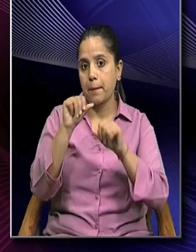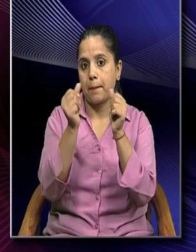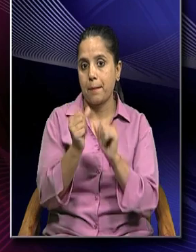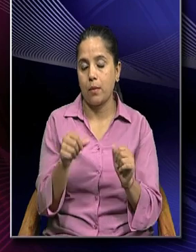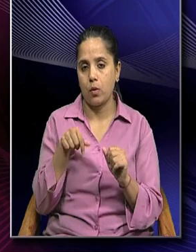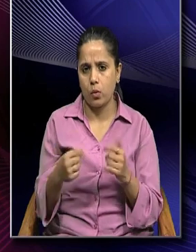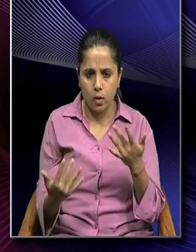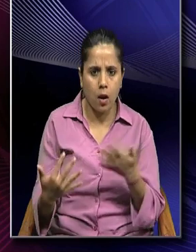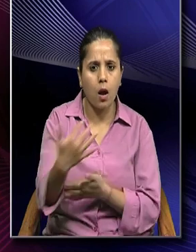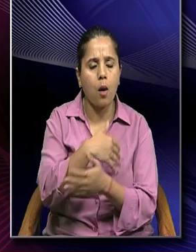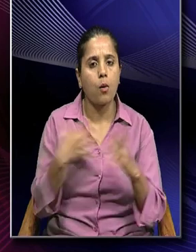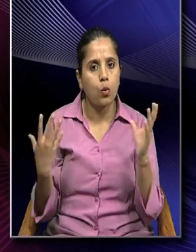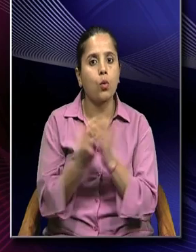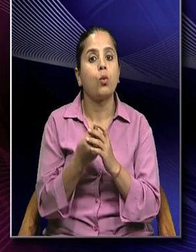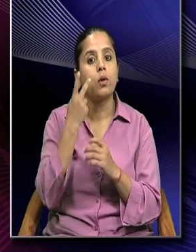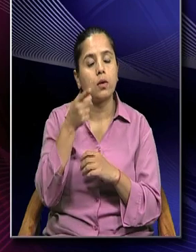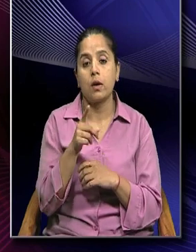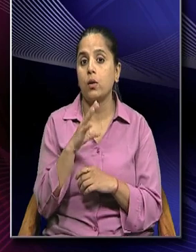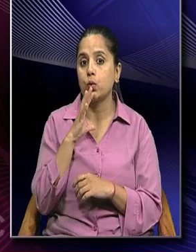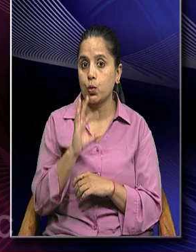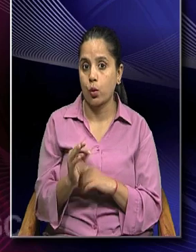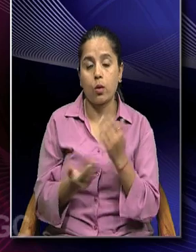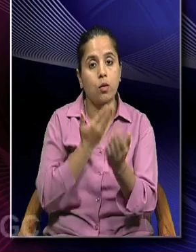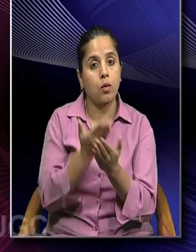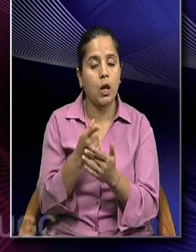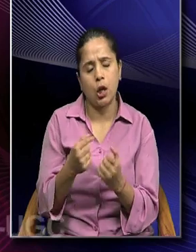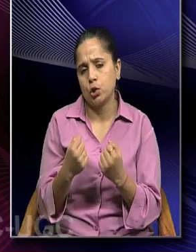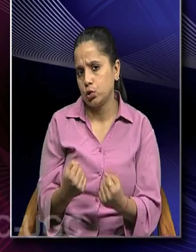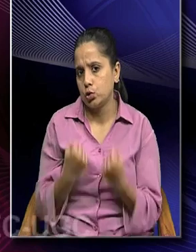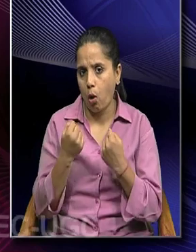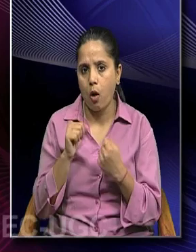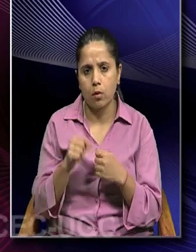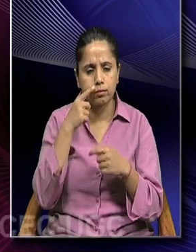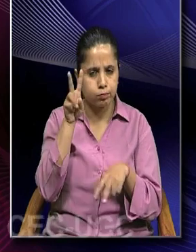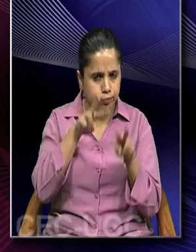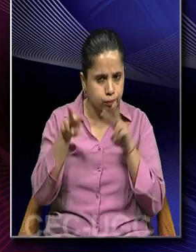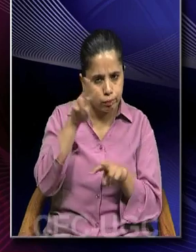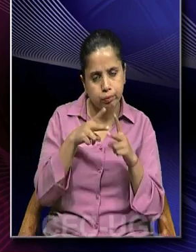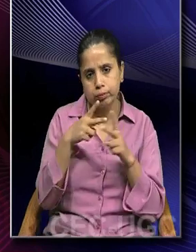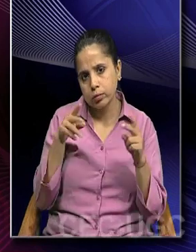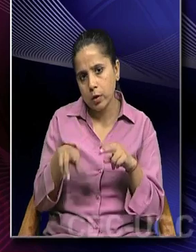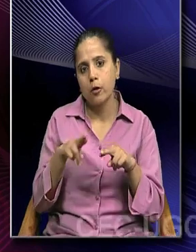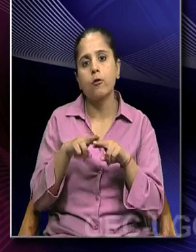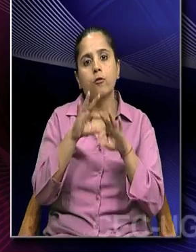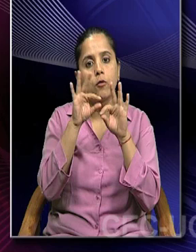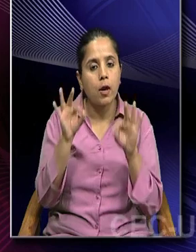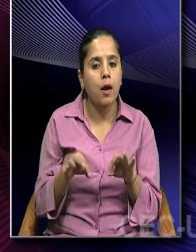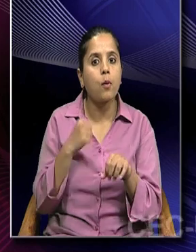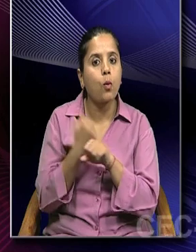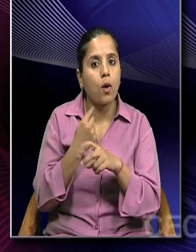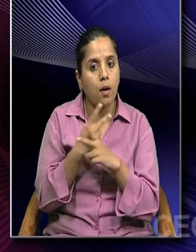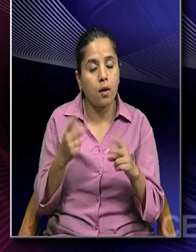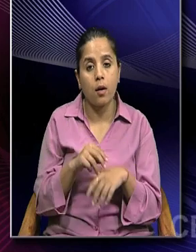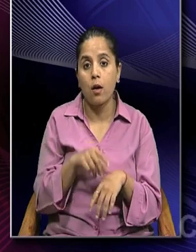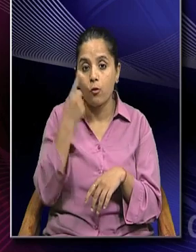when combined together, they actually offer a very strong analytical framework for analysis of not only